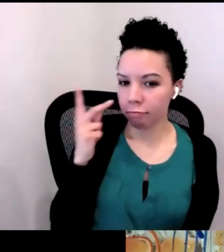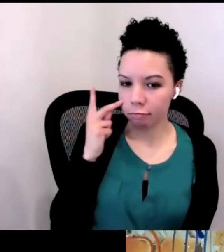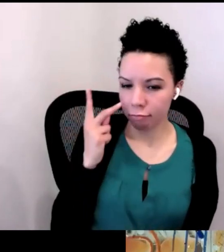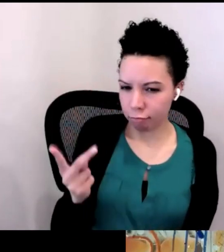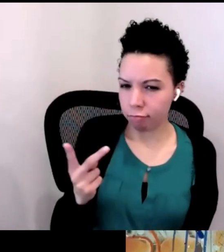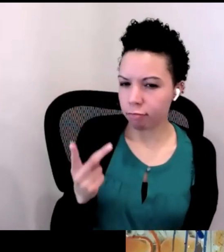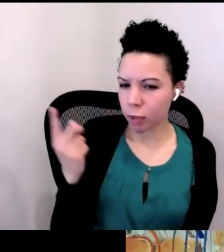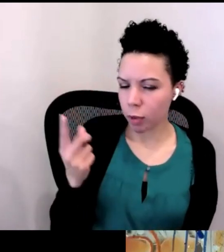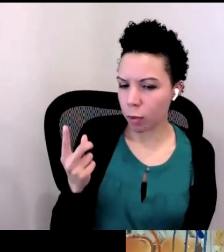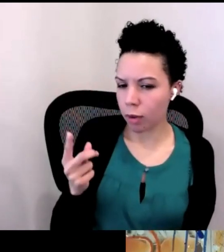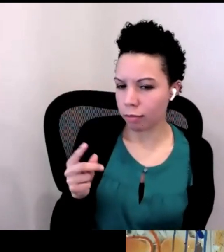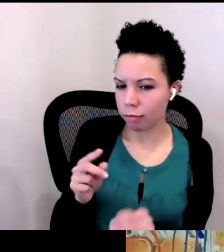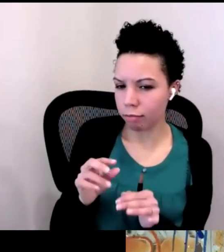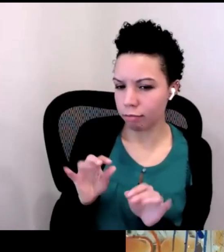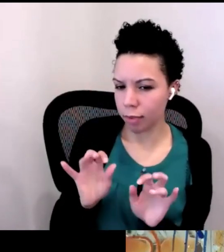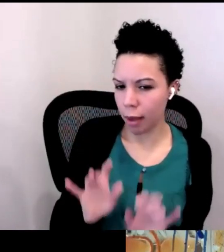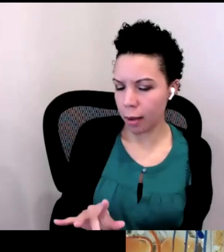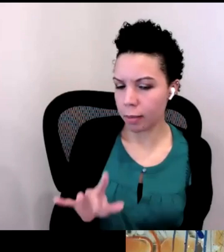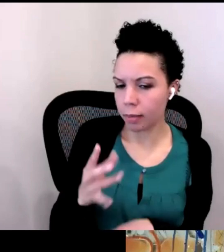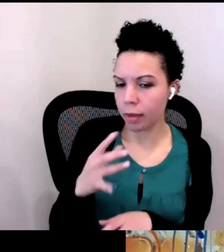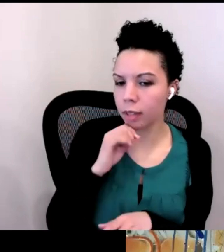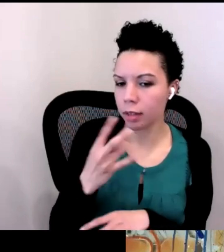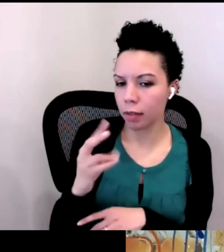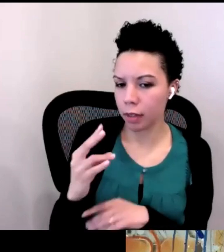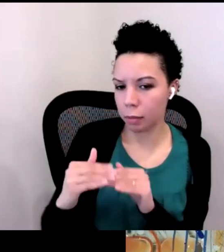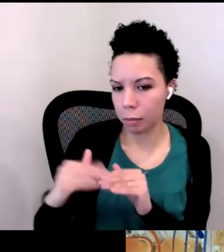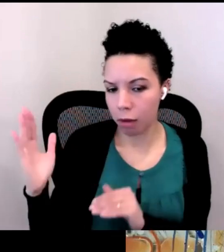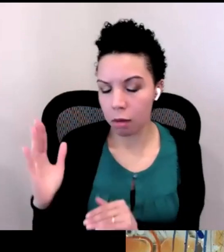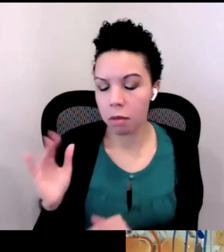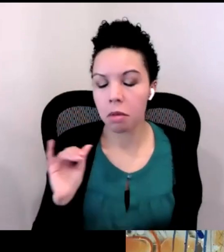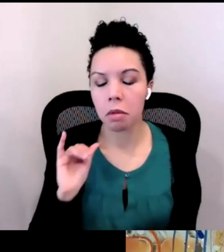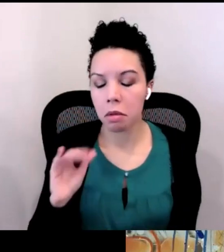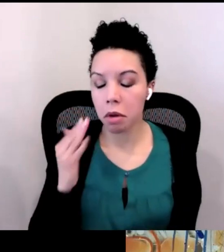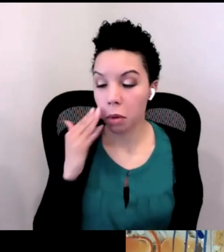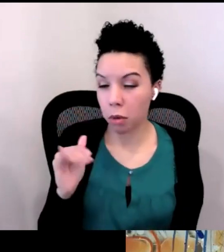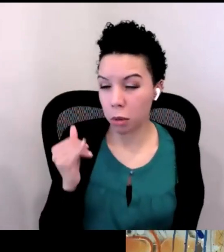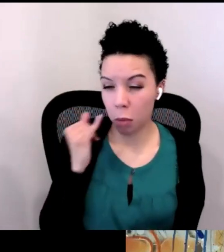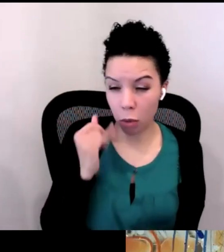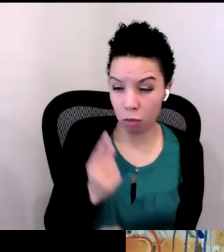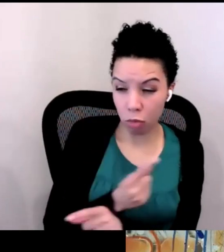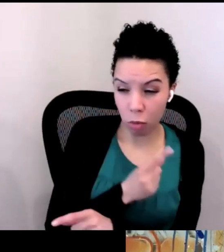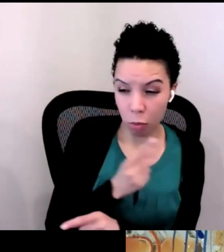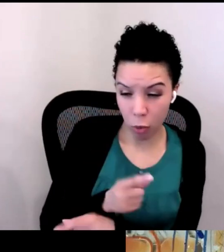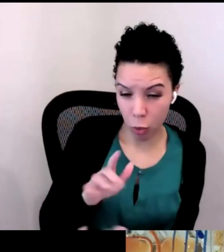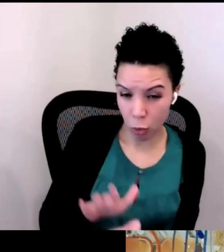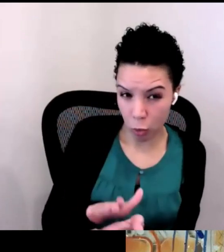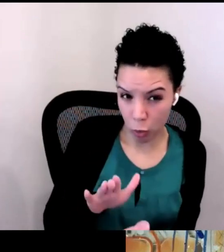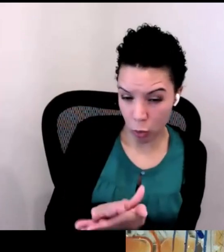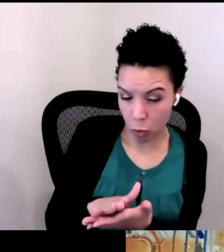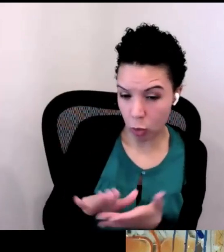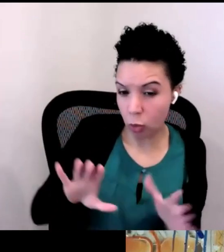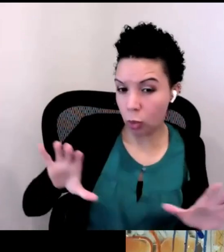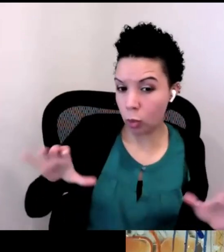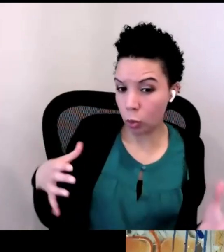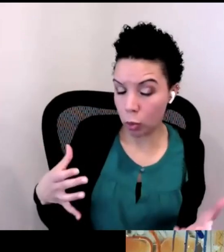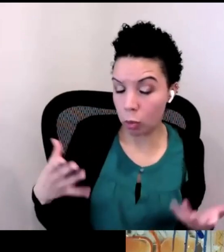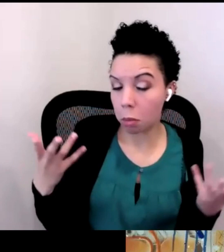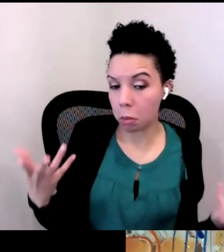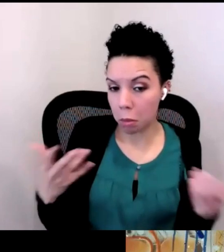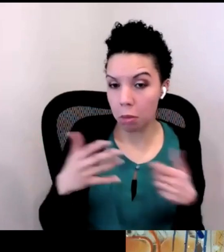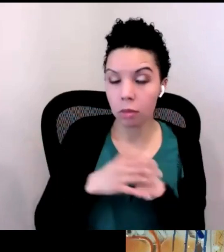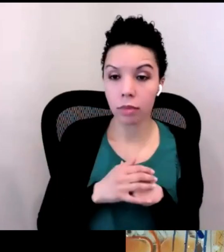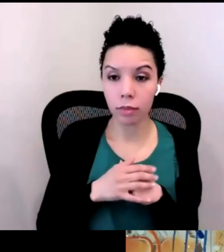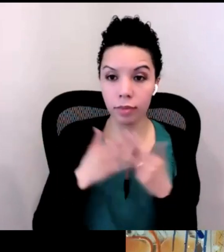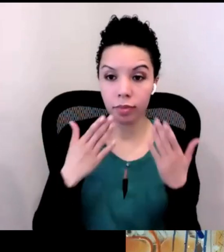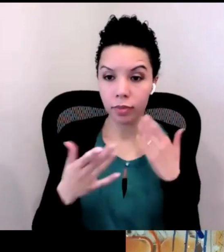above. I'll have to check on that. I don't okay, know, but if it's appropriate in your school great. to do it as a group, it could be an interesting place to